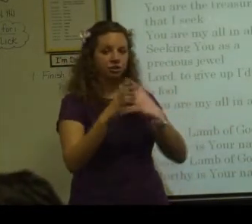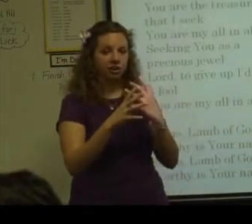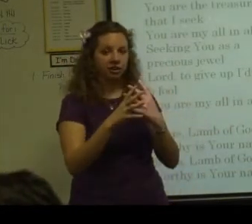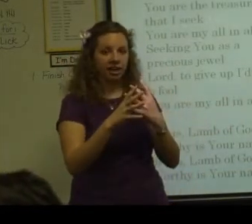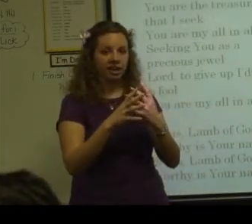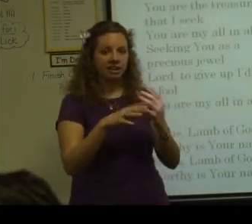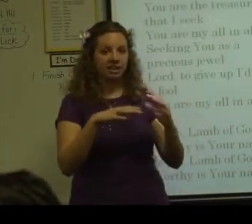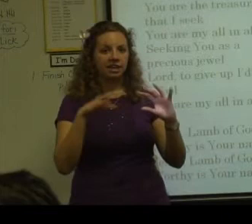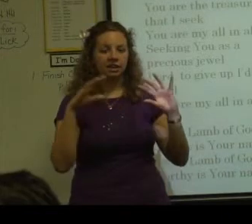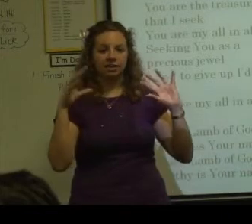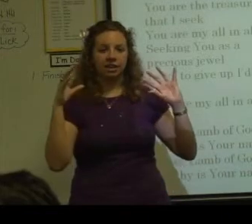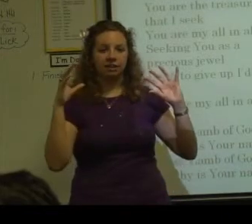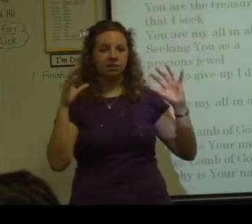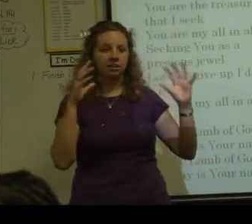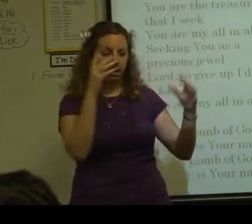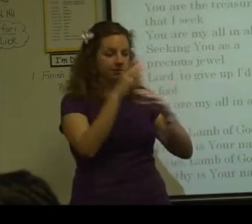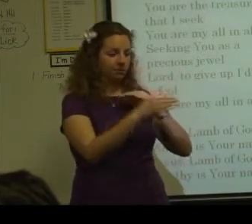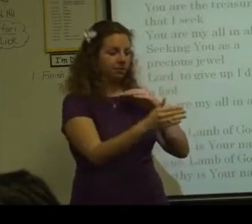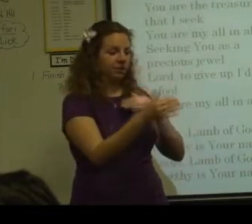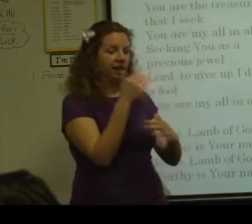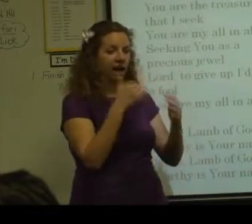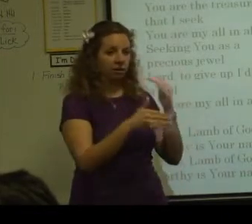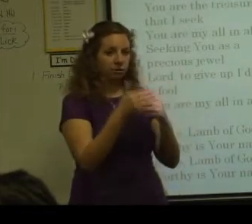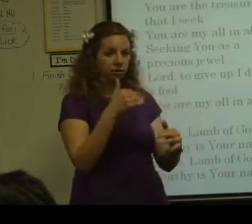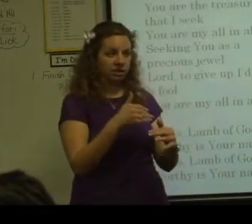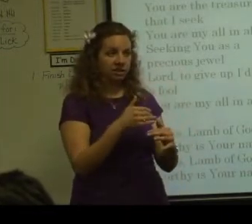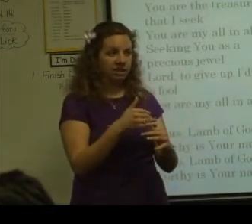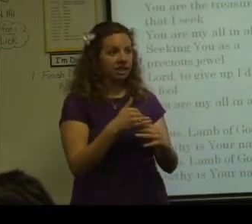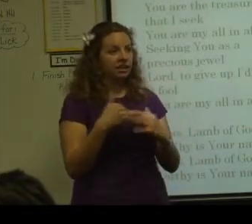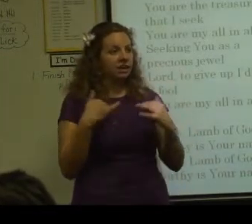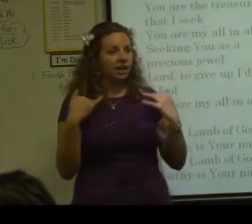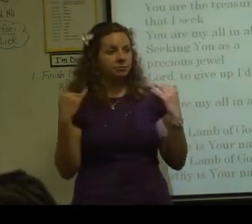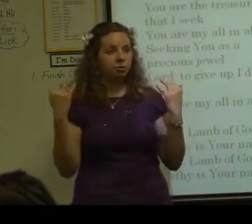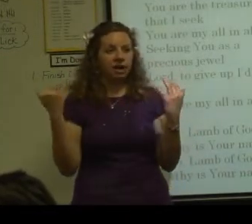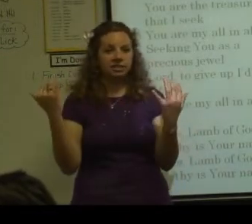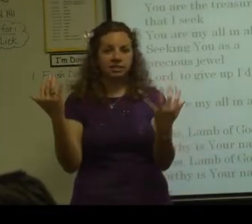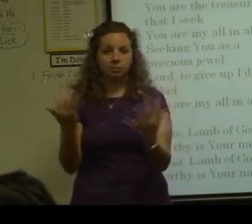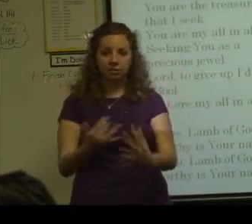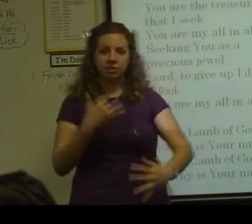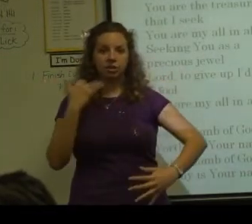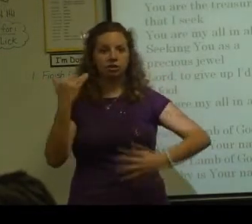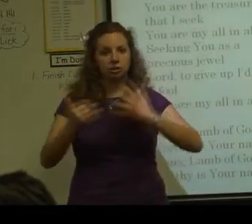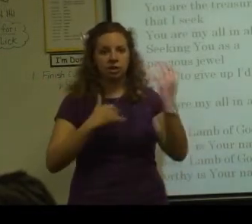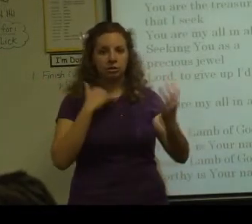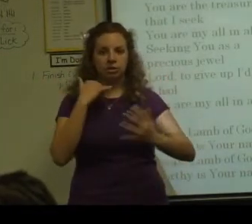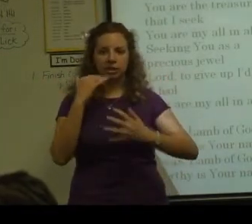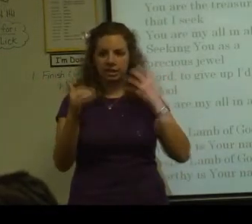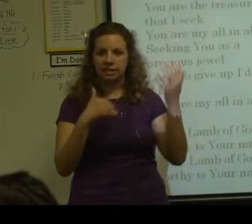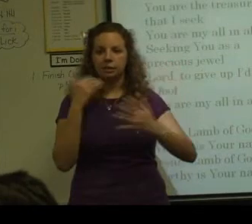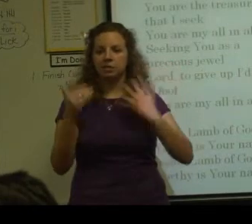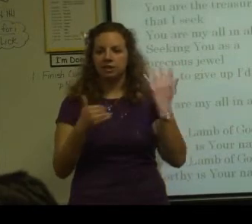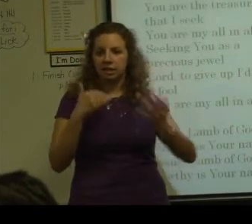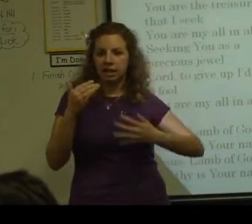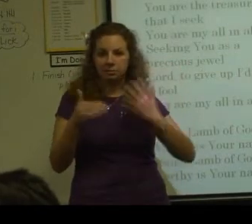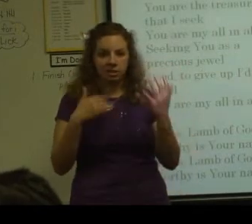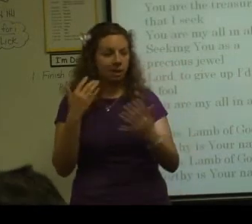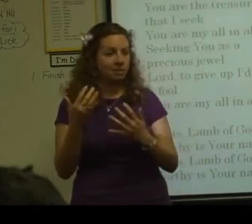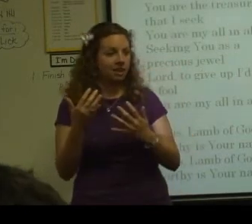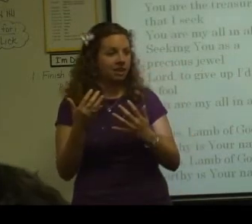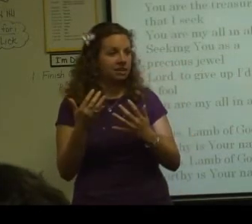your song and that kind of thing, and then like figure out how you want to translate it, and then practice it with the song so that you can like stay up with it and keep the time and that kind of